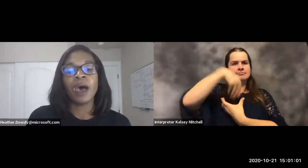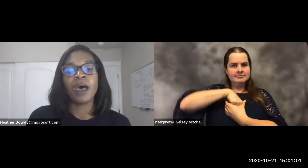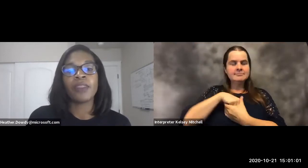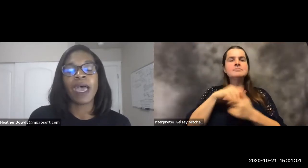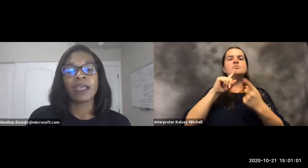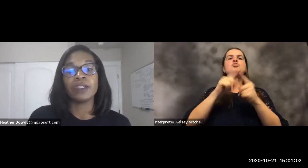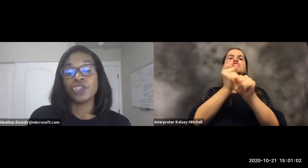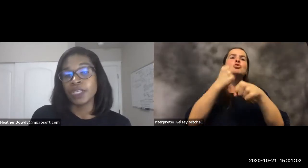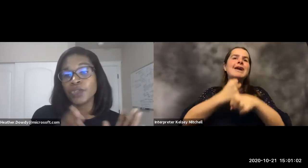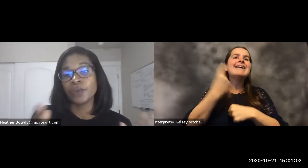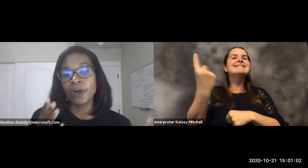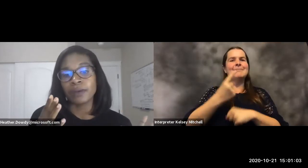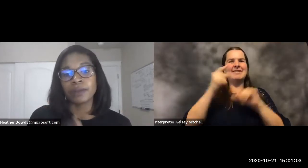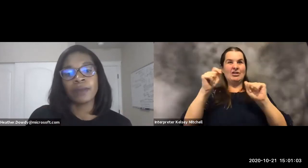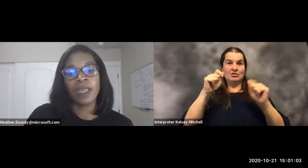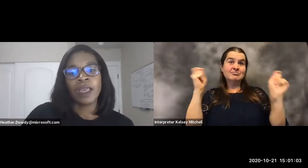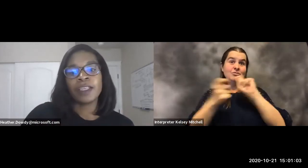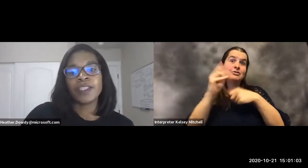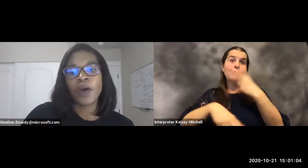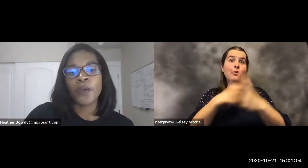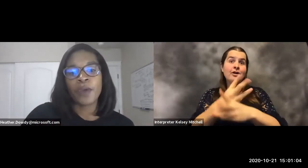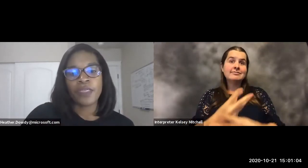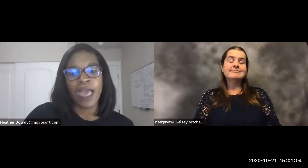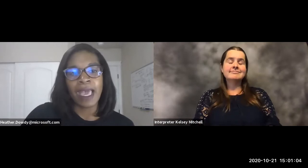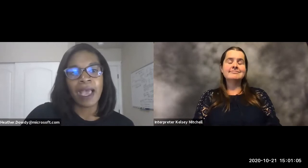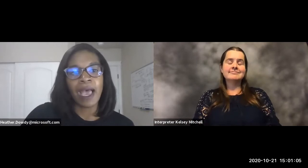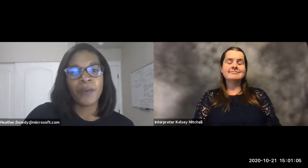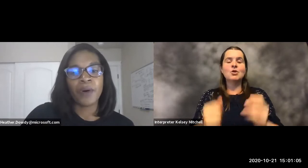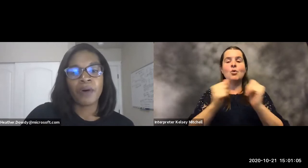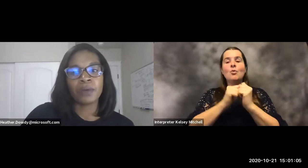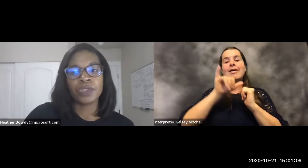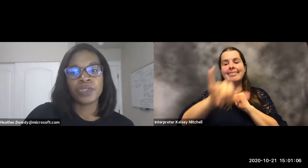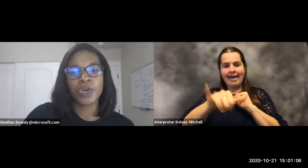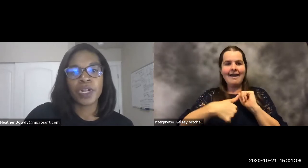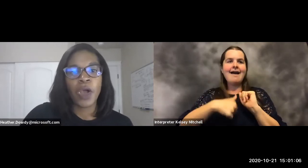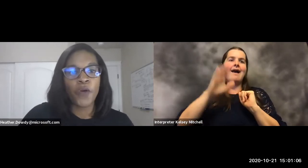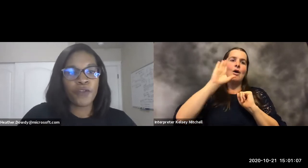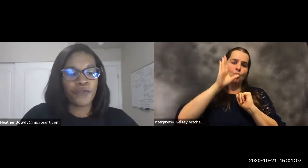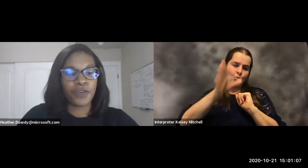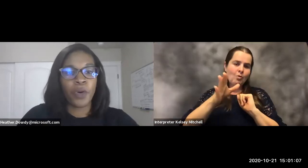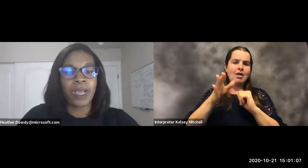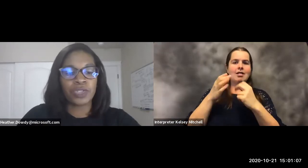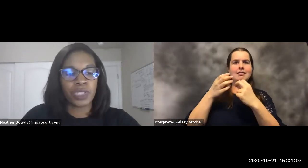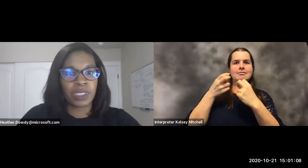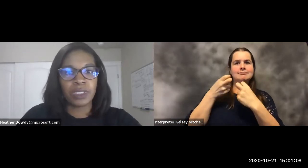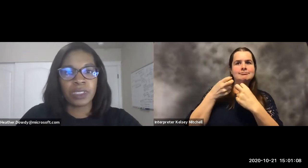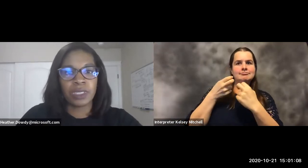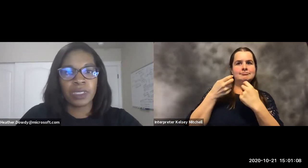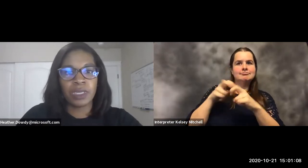something that could change the world. And so with that, I will turn it over for